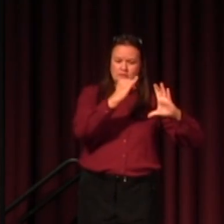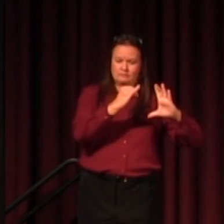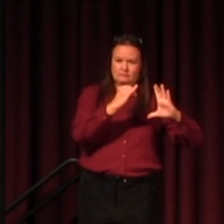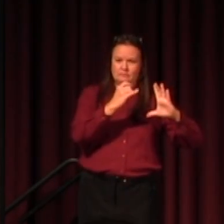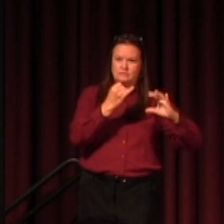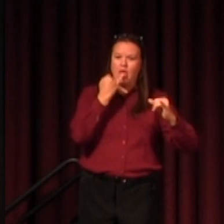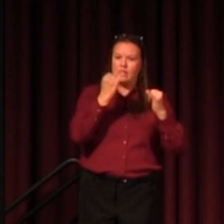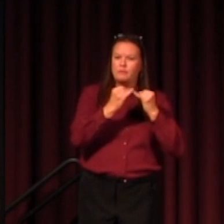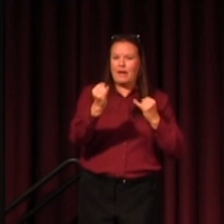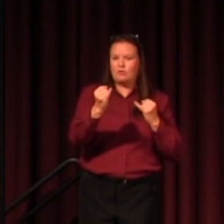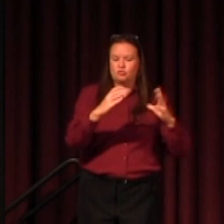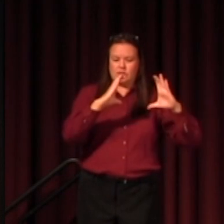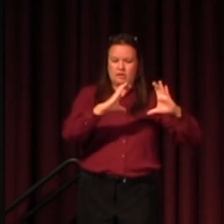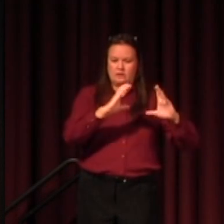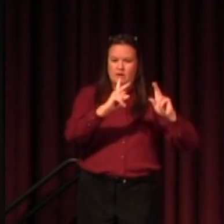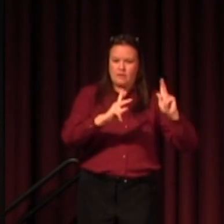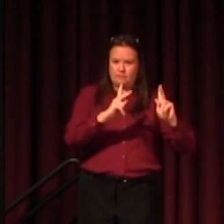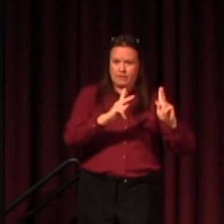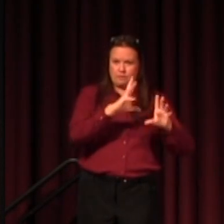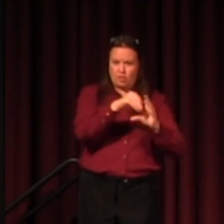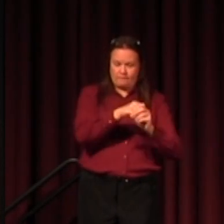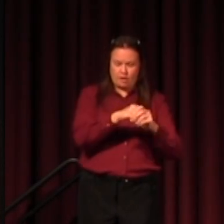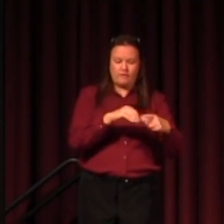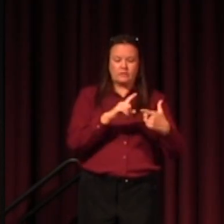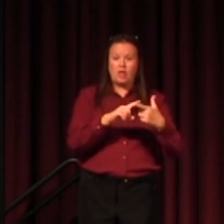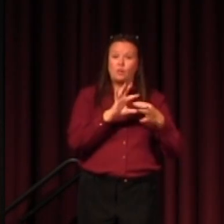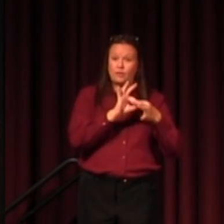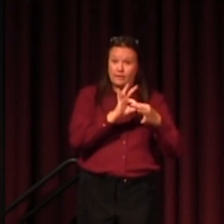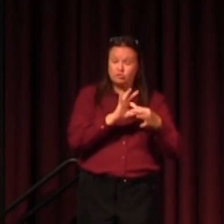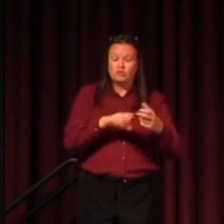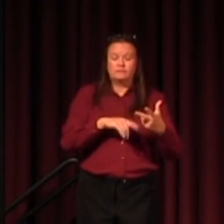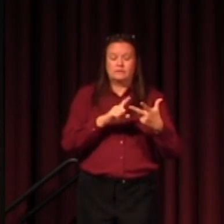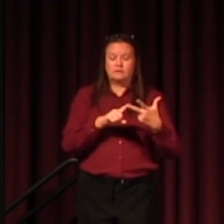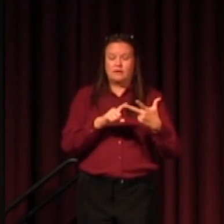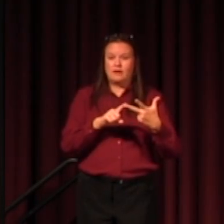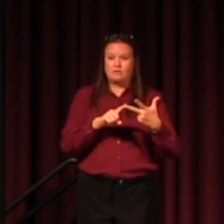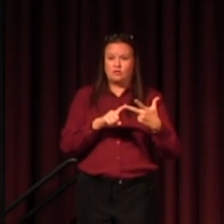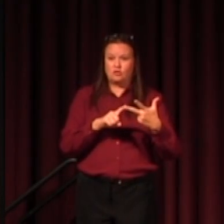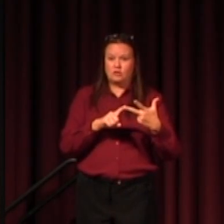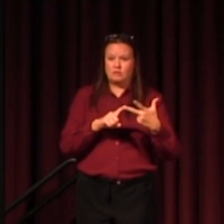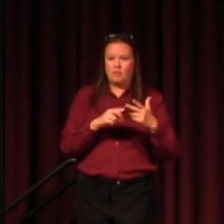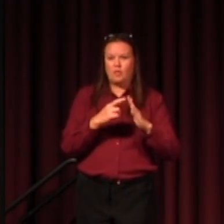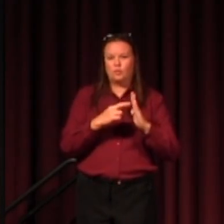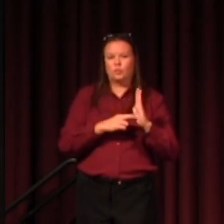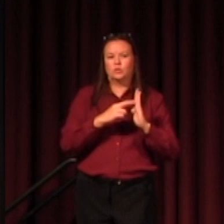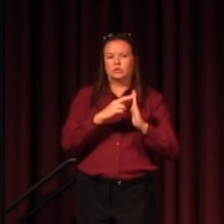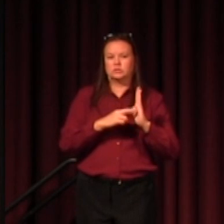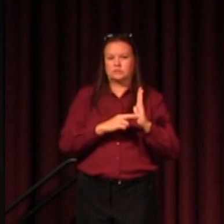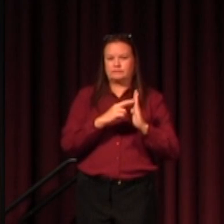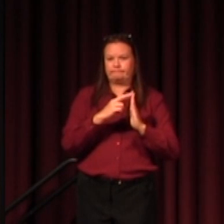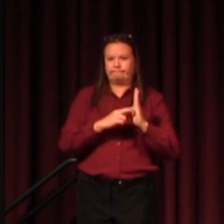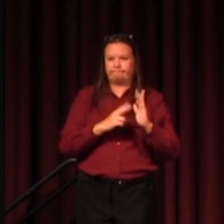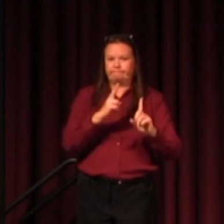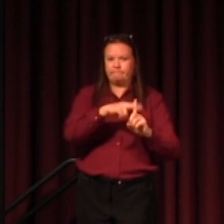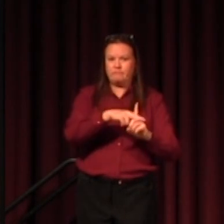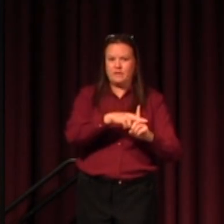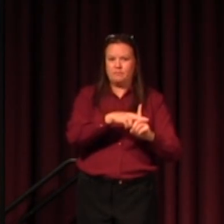in it. You have the relationships among the people in it, and then you have rules.